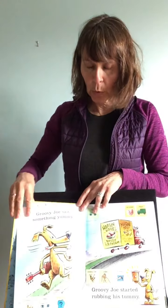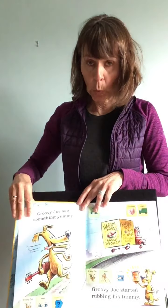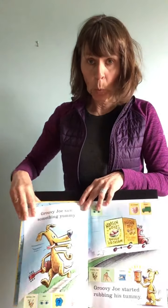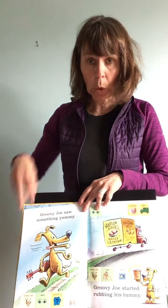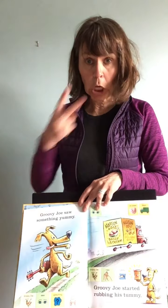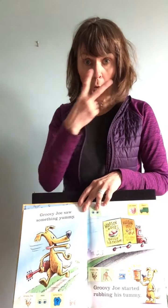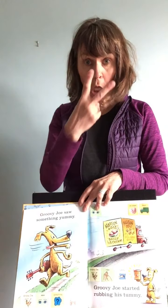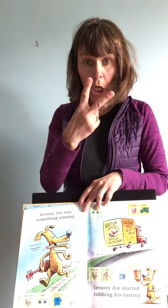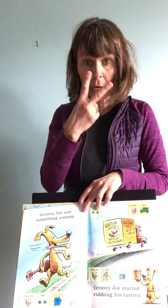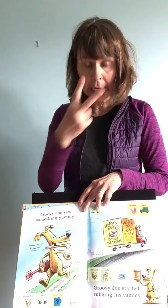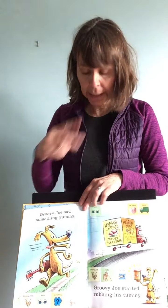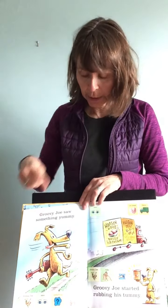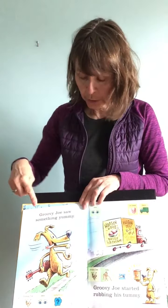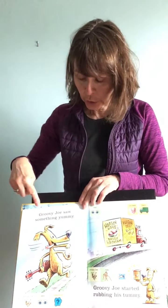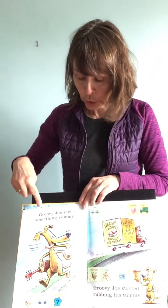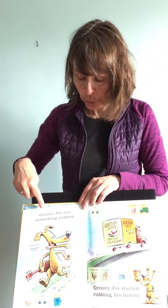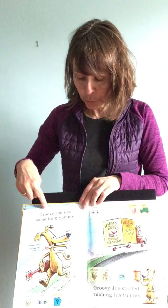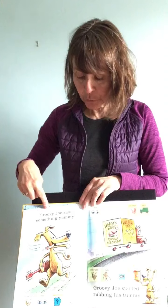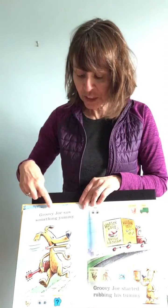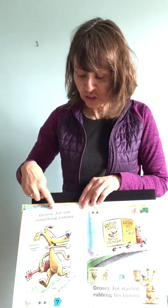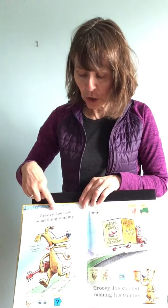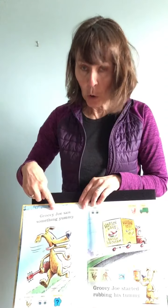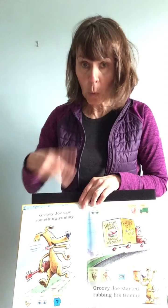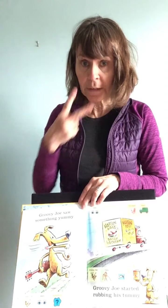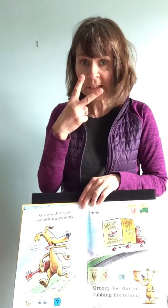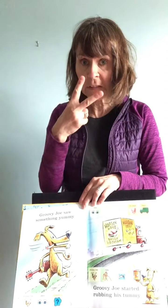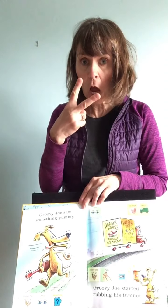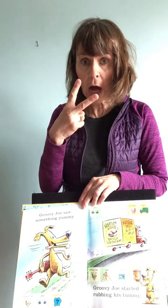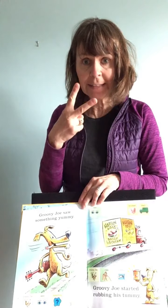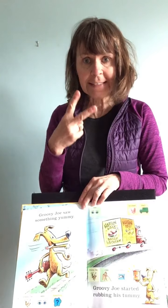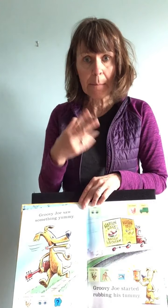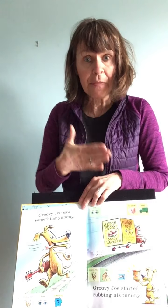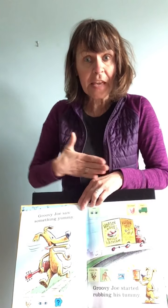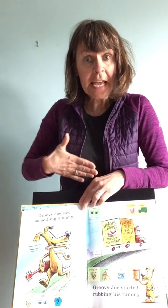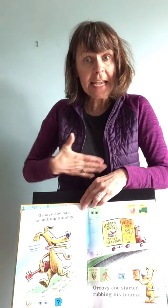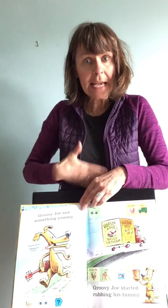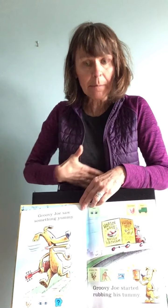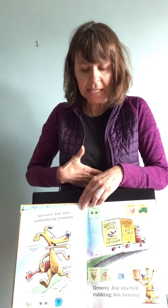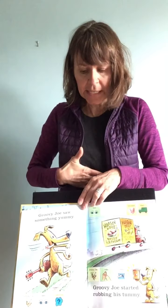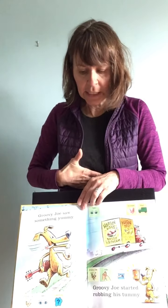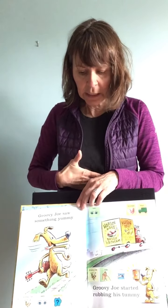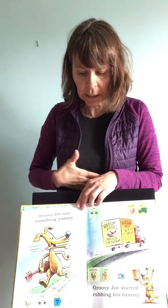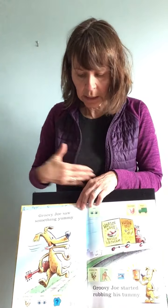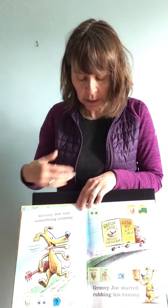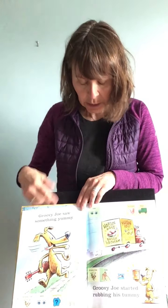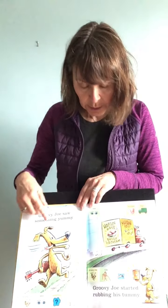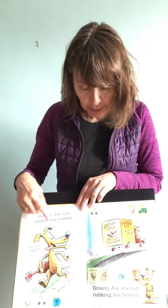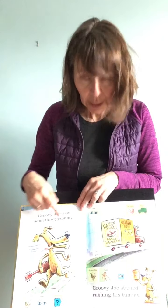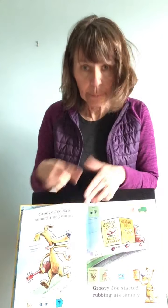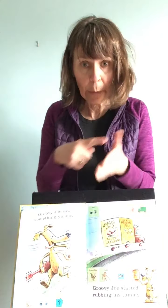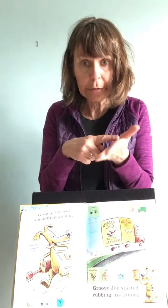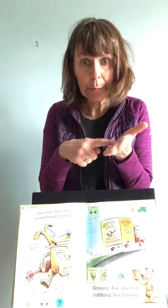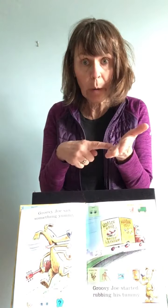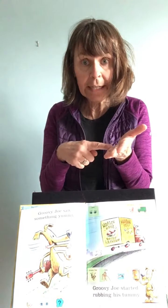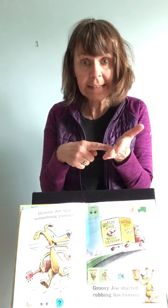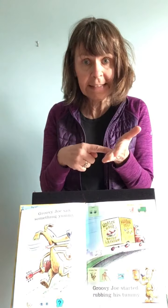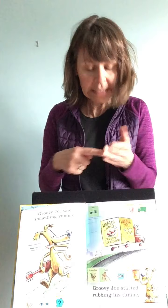Oh, look. Groovy Joe saw something yummy. I wonder what he